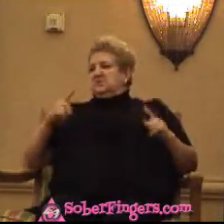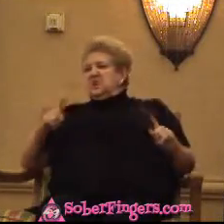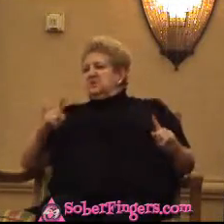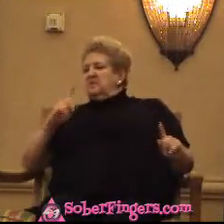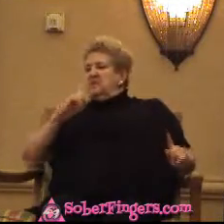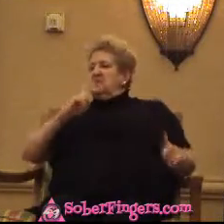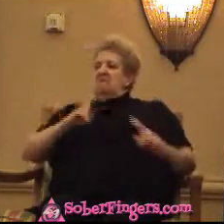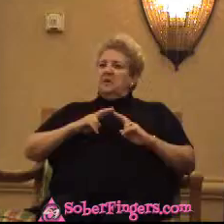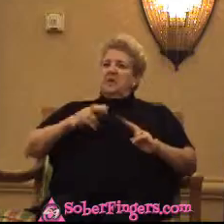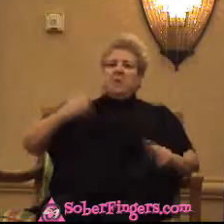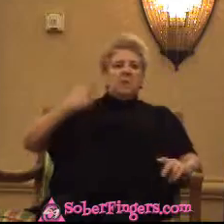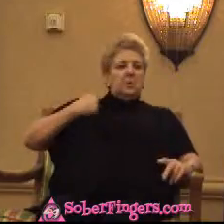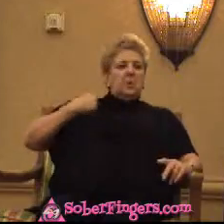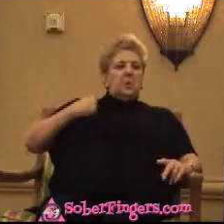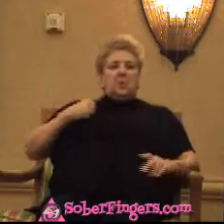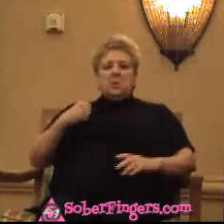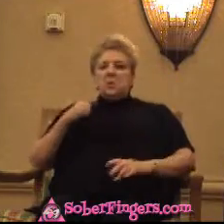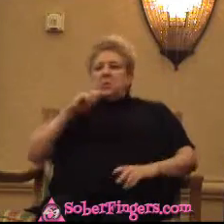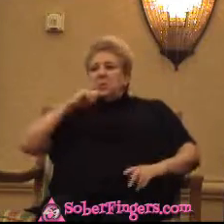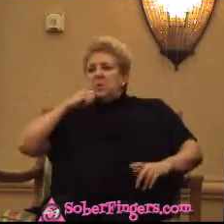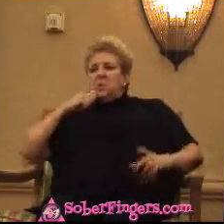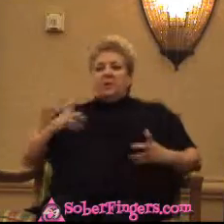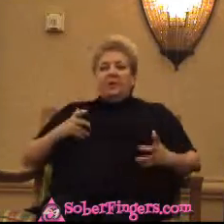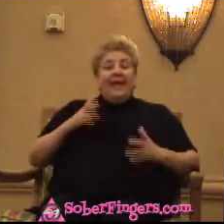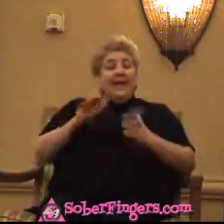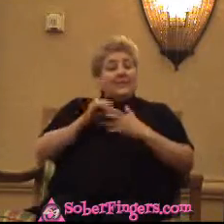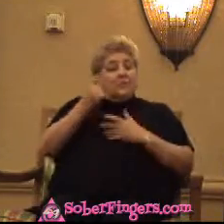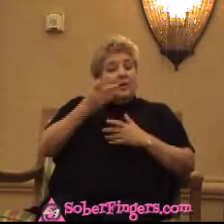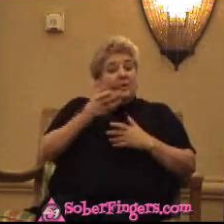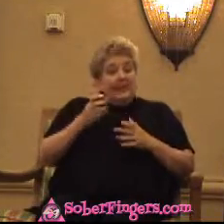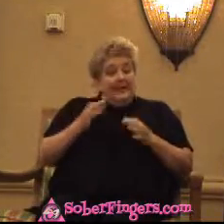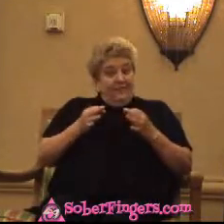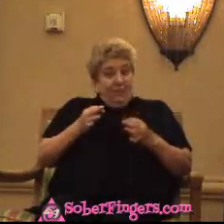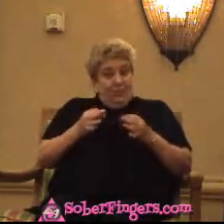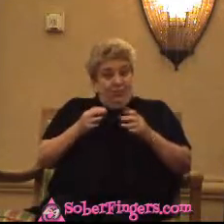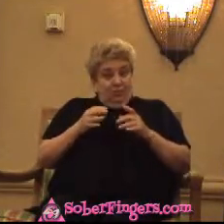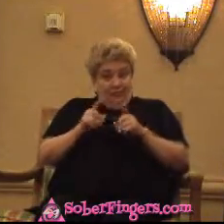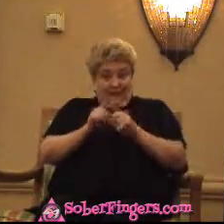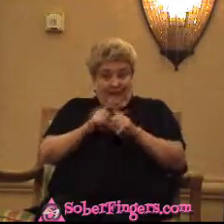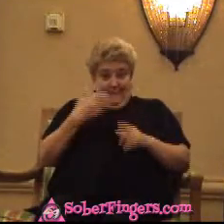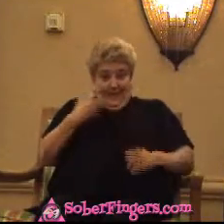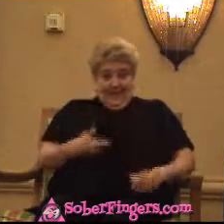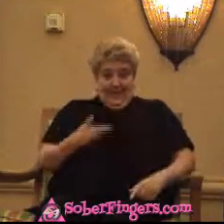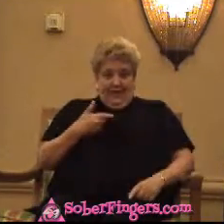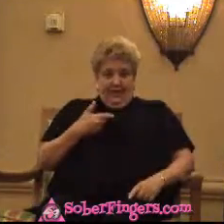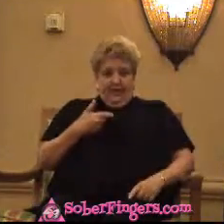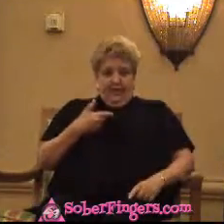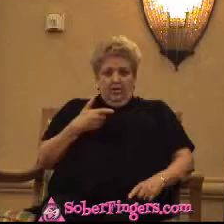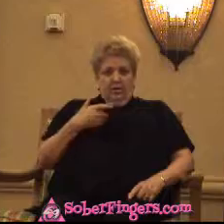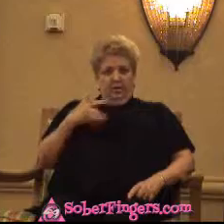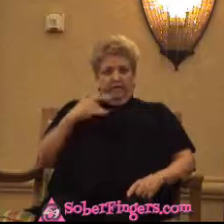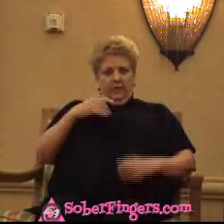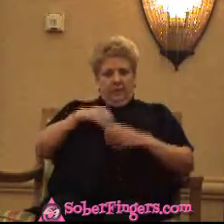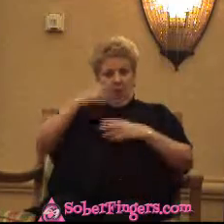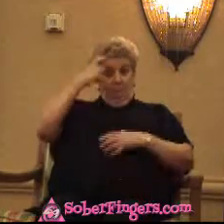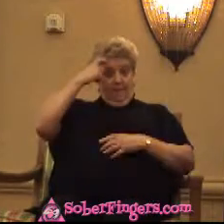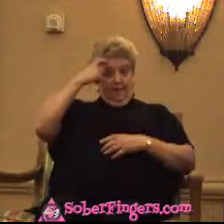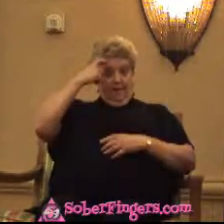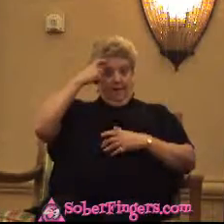that's one thing about alcoholism, that if you're an alcoholic like me, that you can put on that illusion, I think, because I was getting away with it in